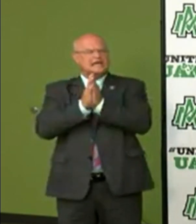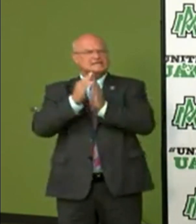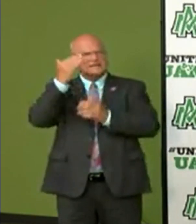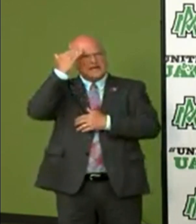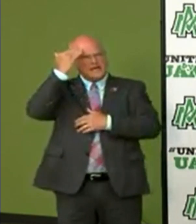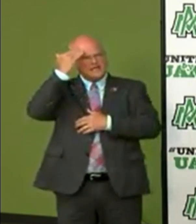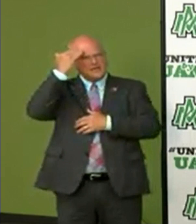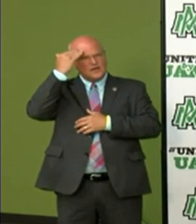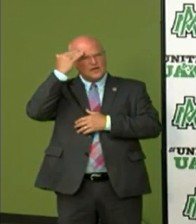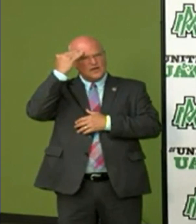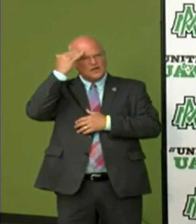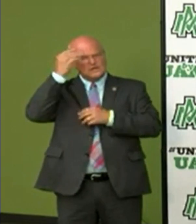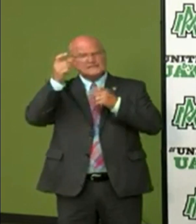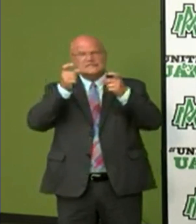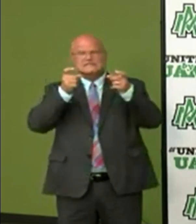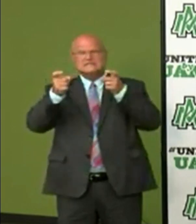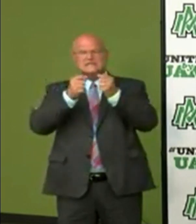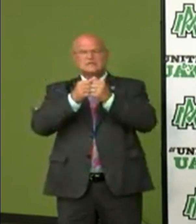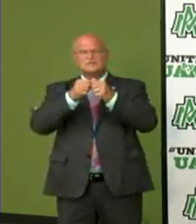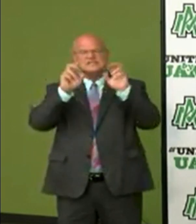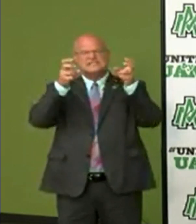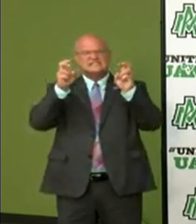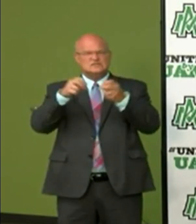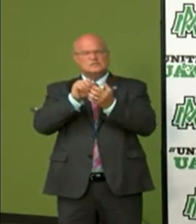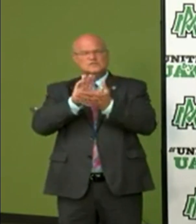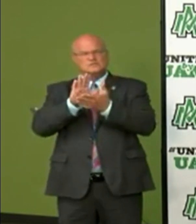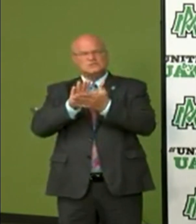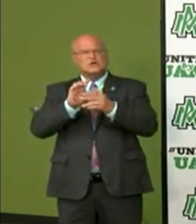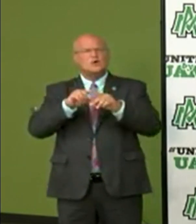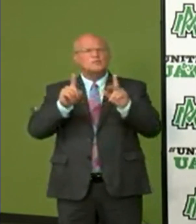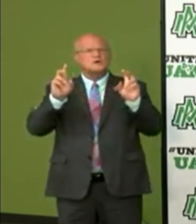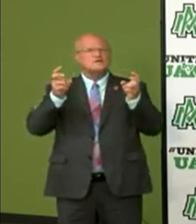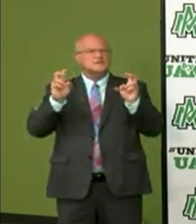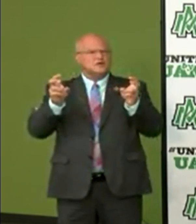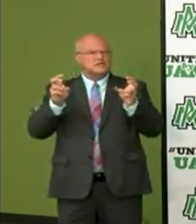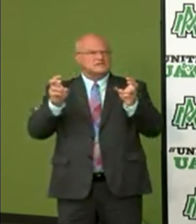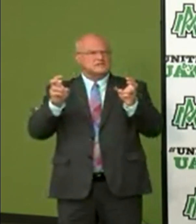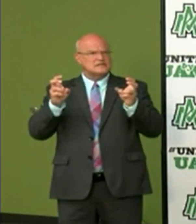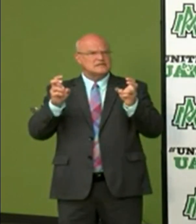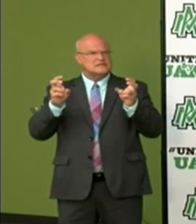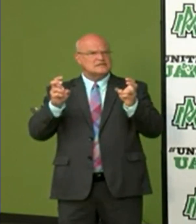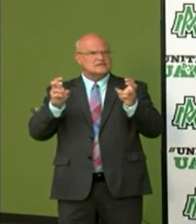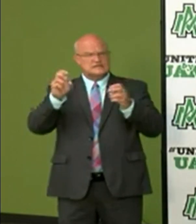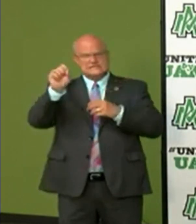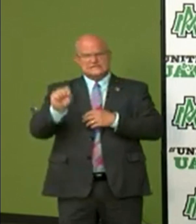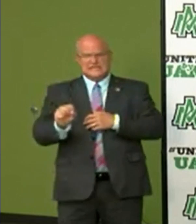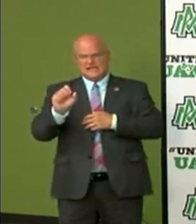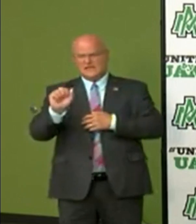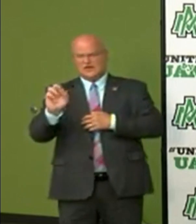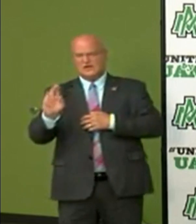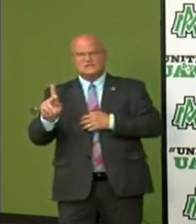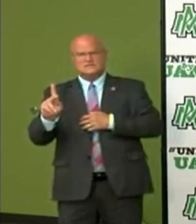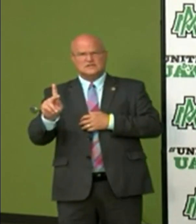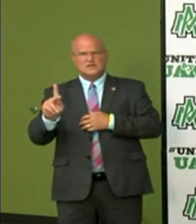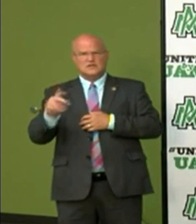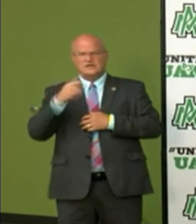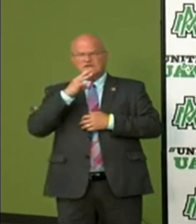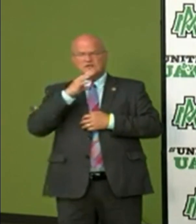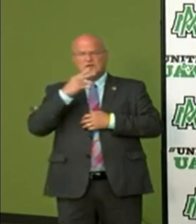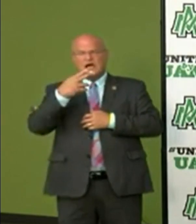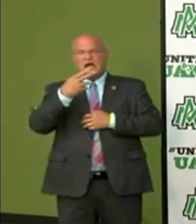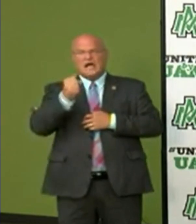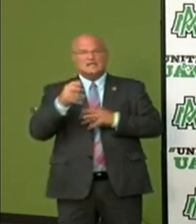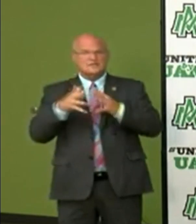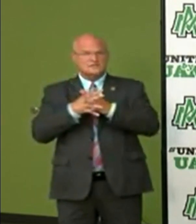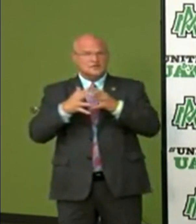know you're dealing with a lot of issues with the schools and all that, but as far as we're in South Arkansas, talk about high school